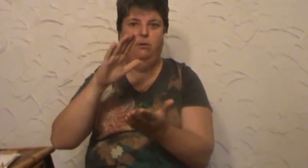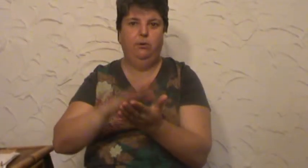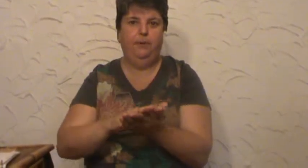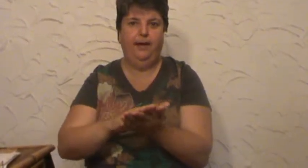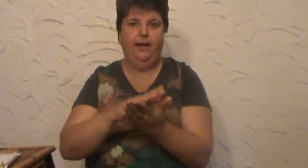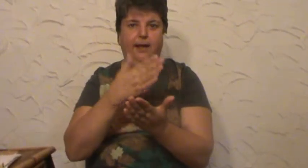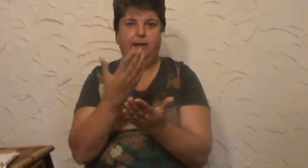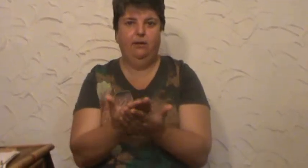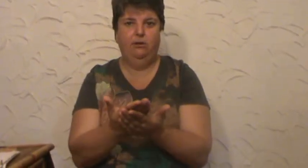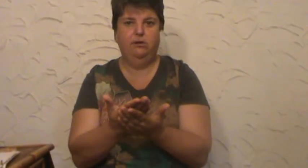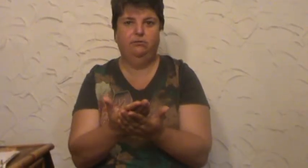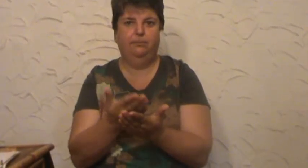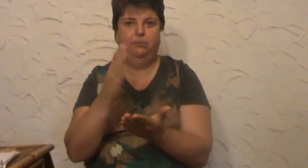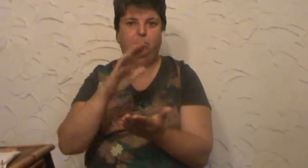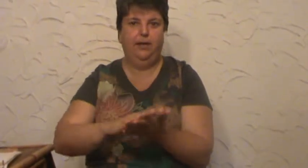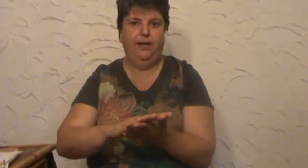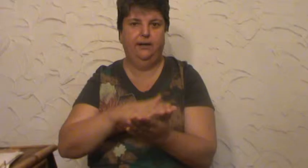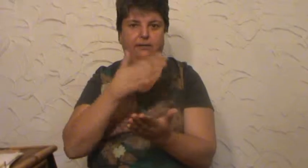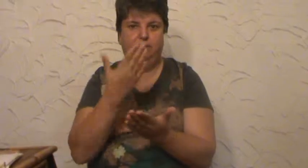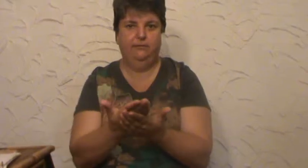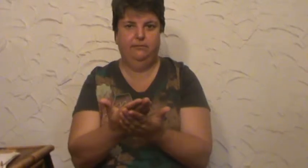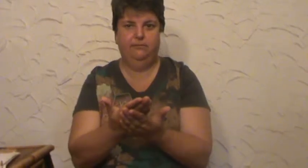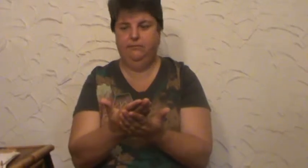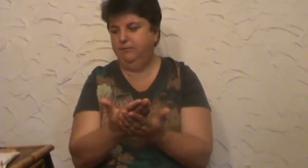With pancake, you just flip with one hand.